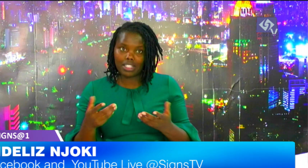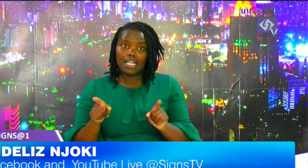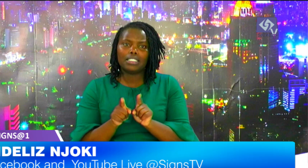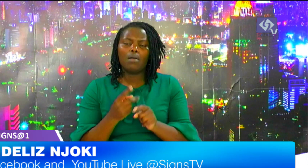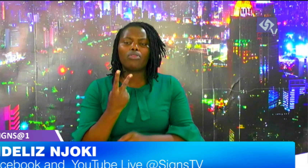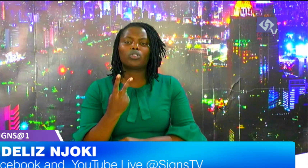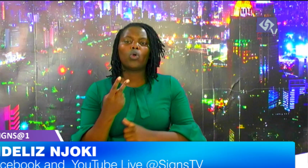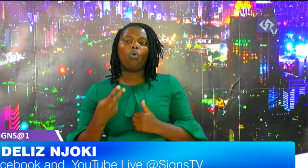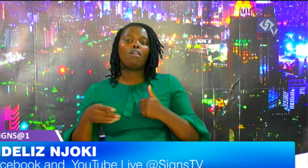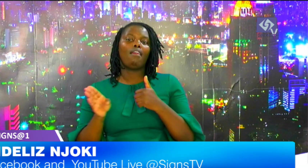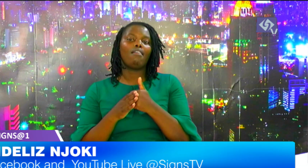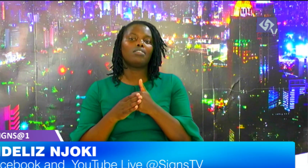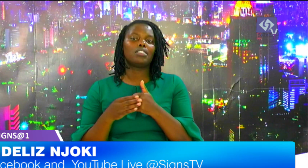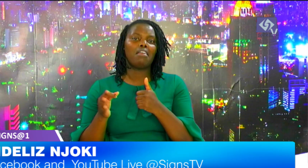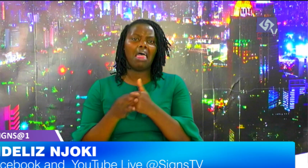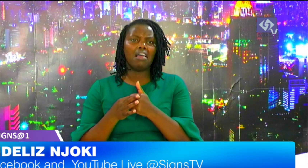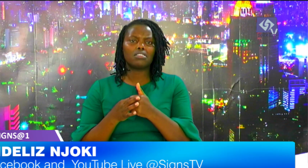The 298 million project,